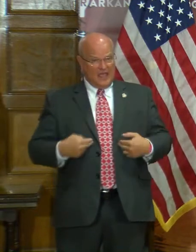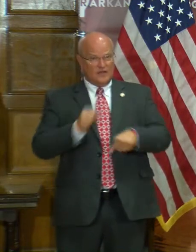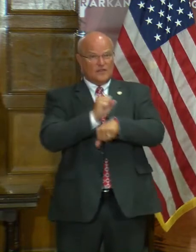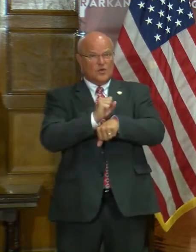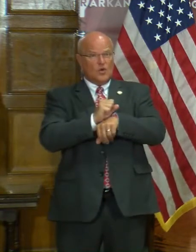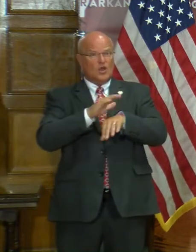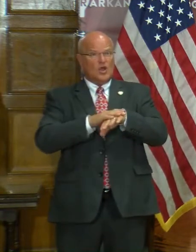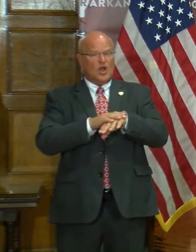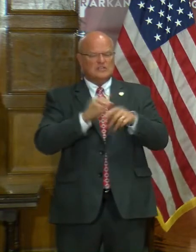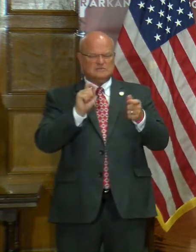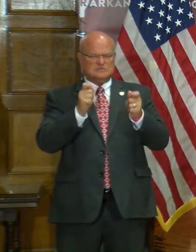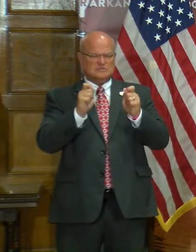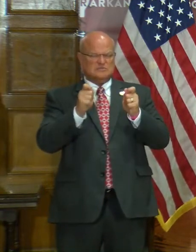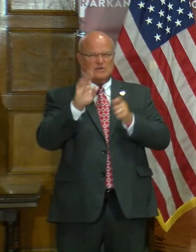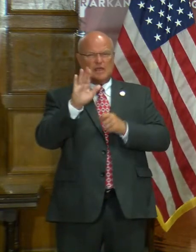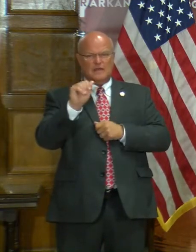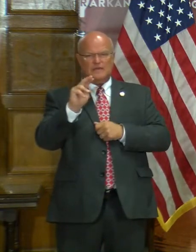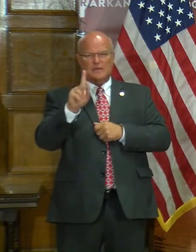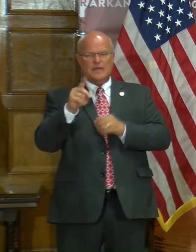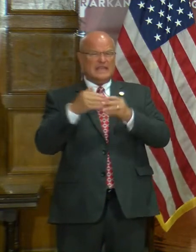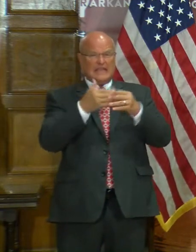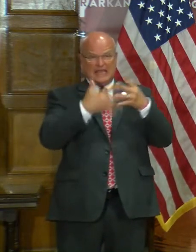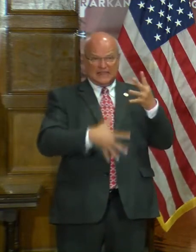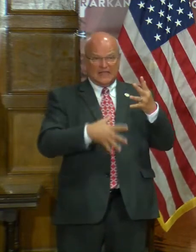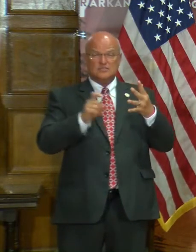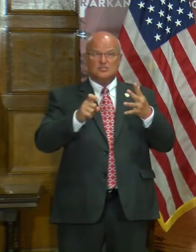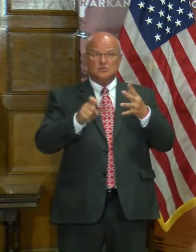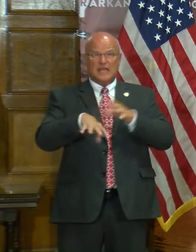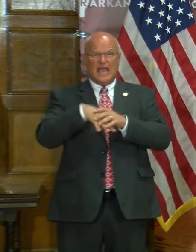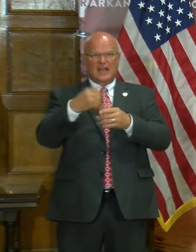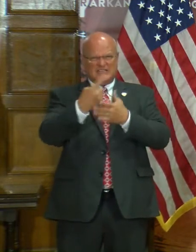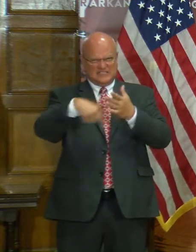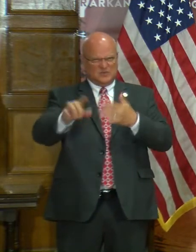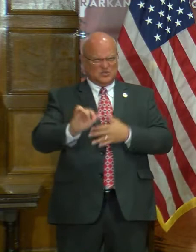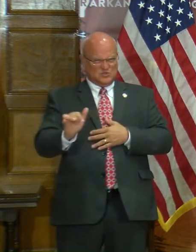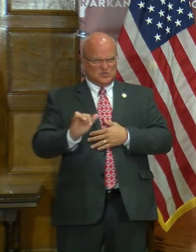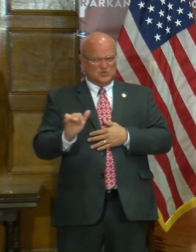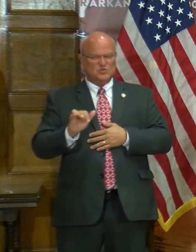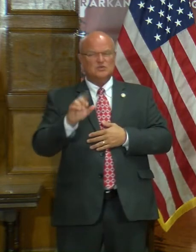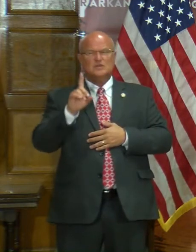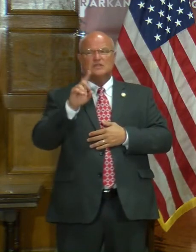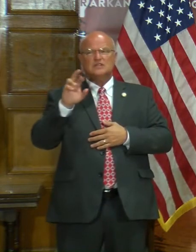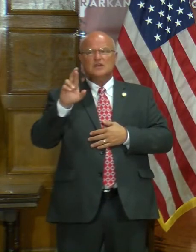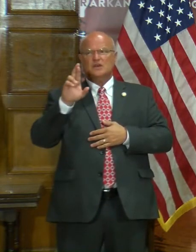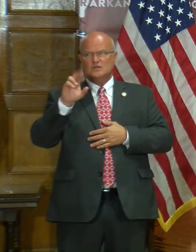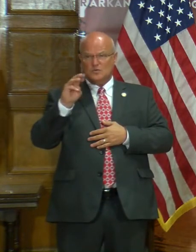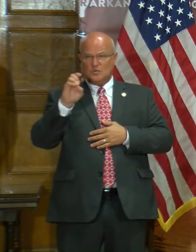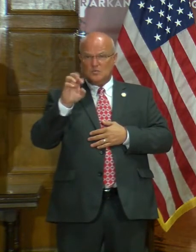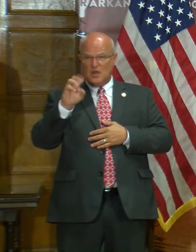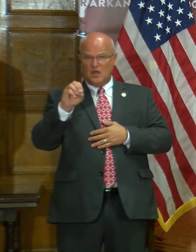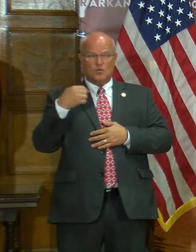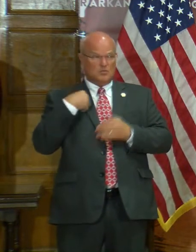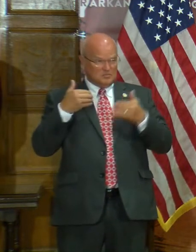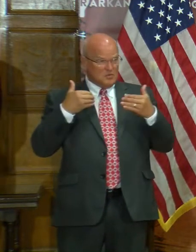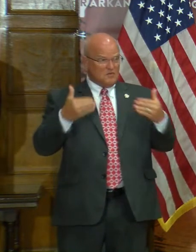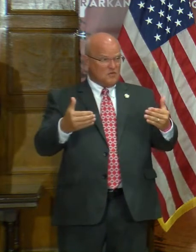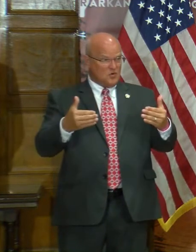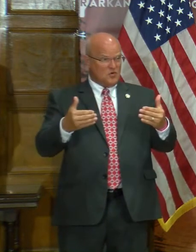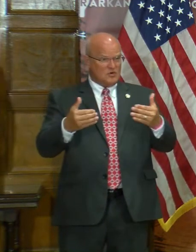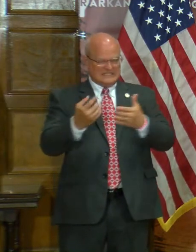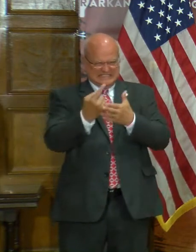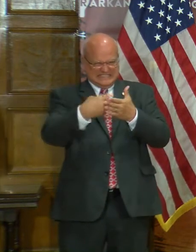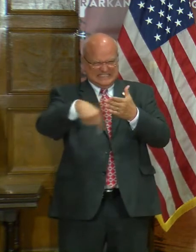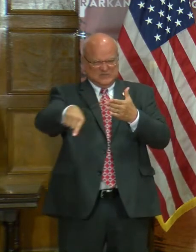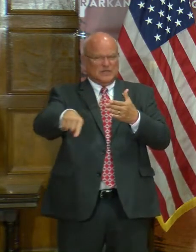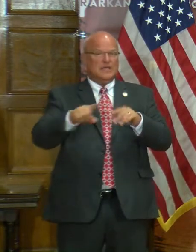working on just tweaking the band guidelines, so that should be out early next week. I think is what Dr. Romero said, so we should be moving forward after